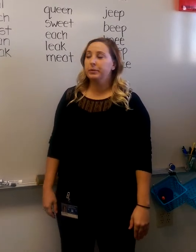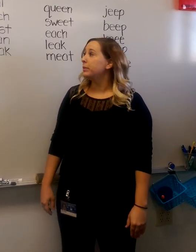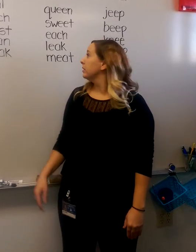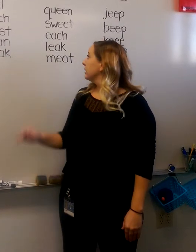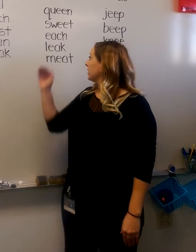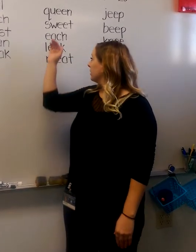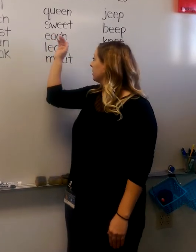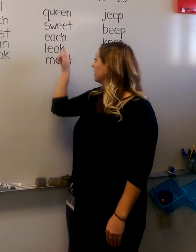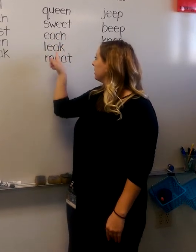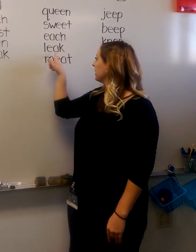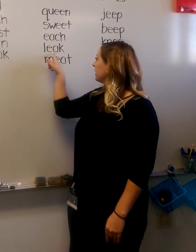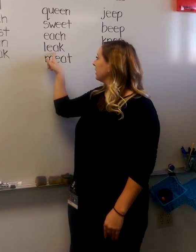Leak.